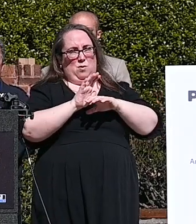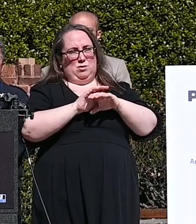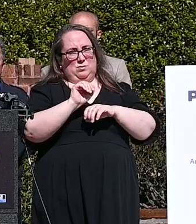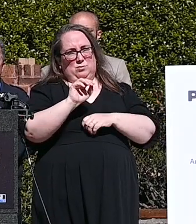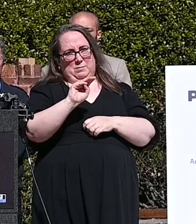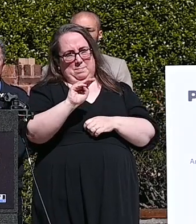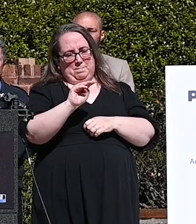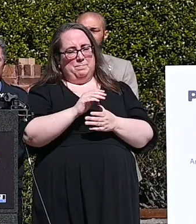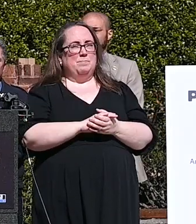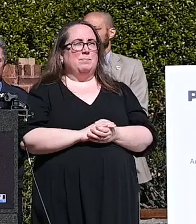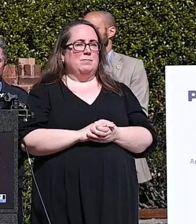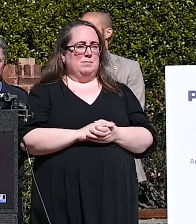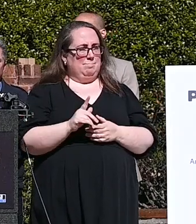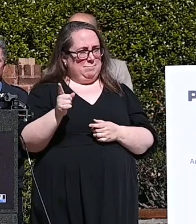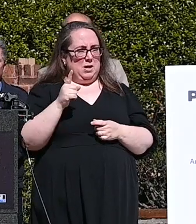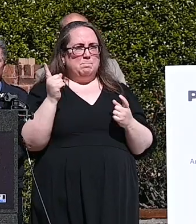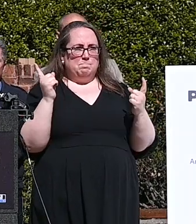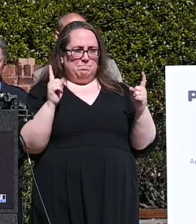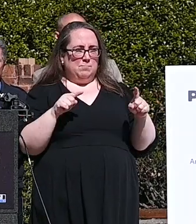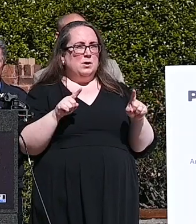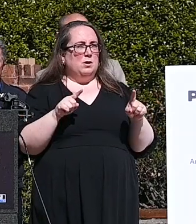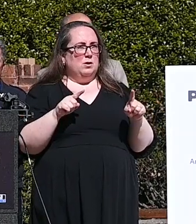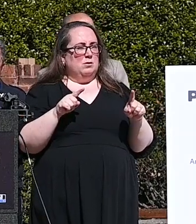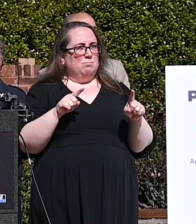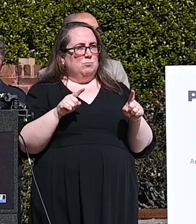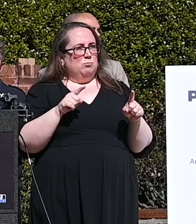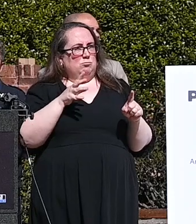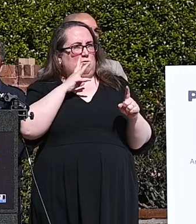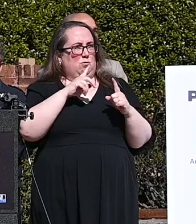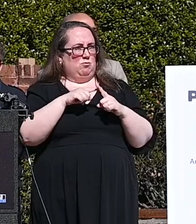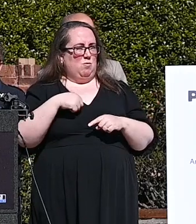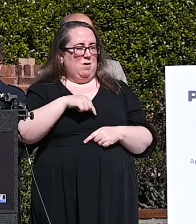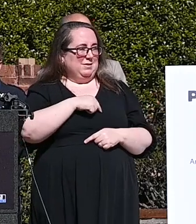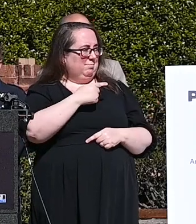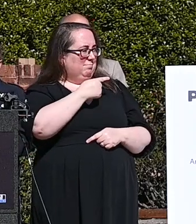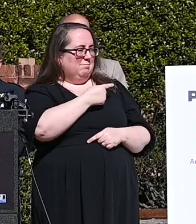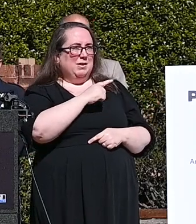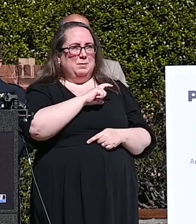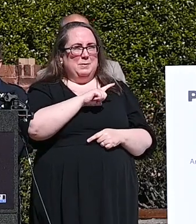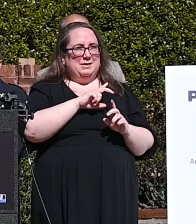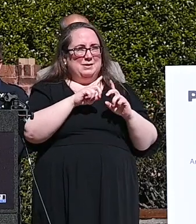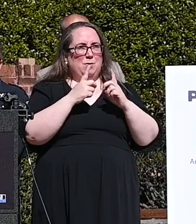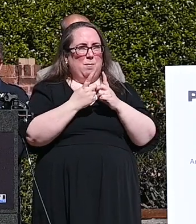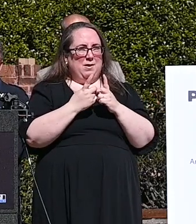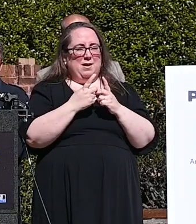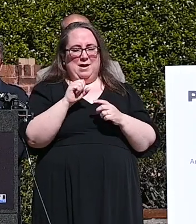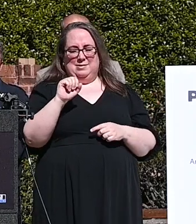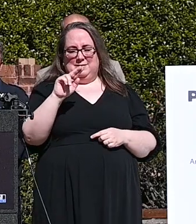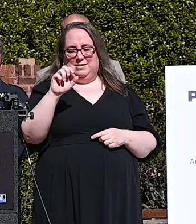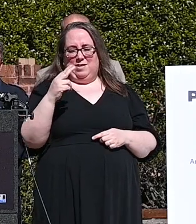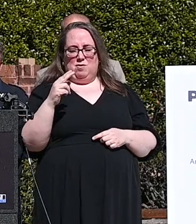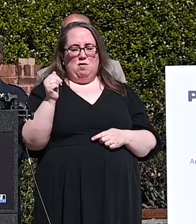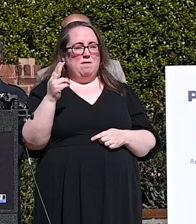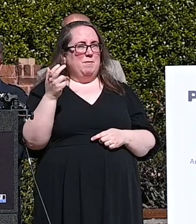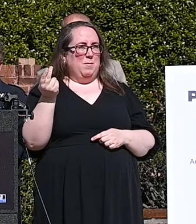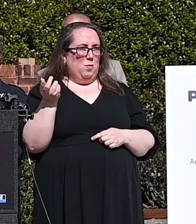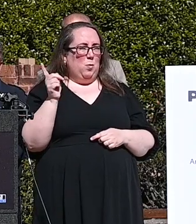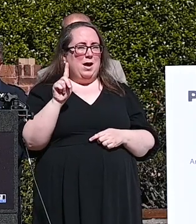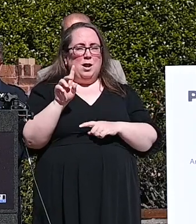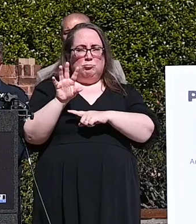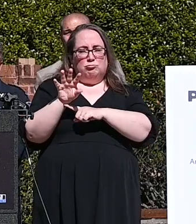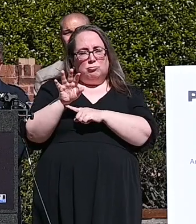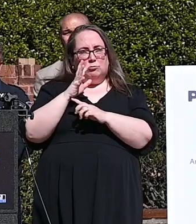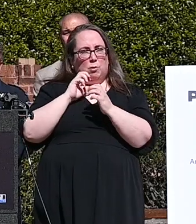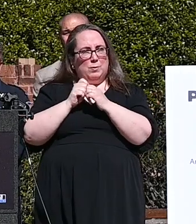They were very much agreeable to talking with us at the police department and our videographer, Seth Hoffman, who went out and talked to